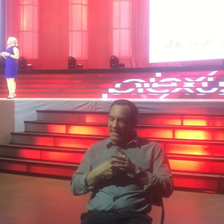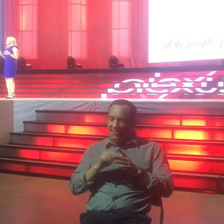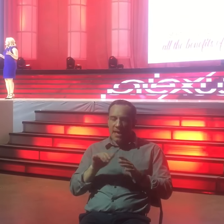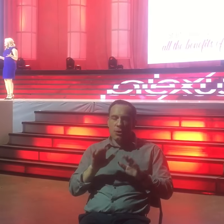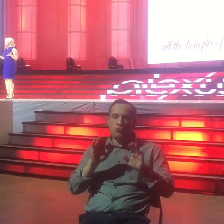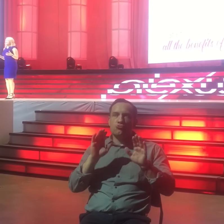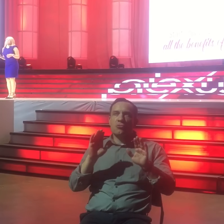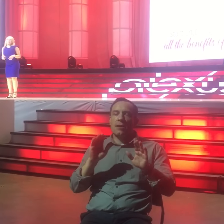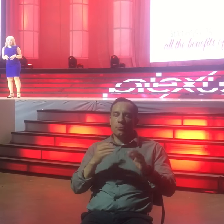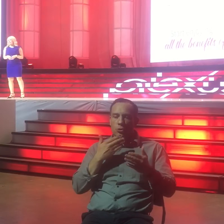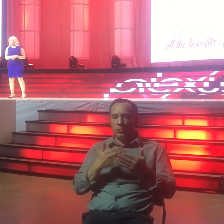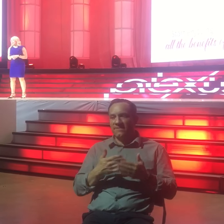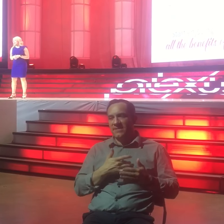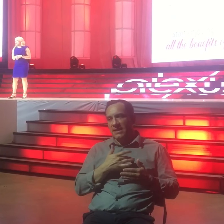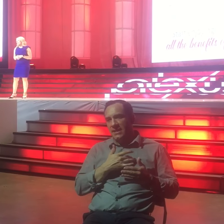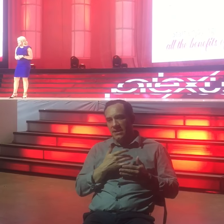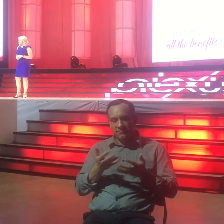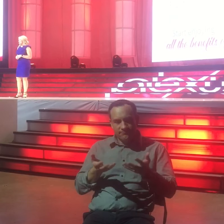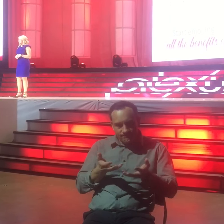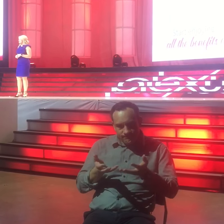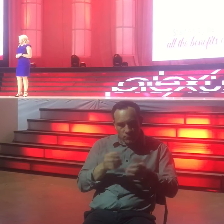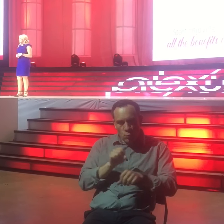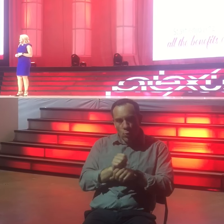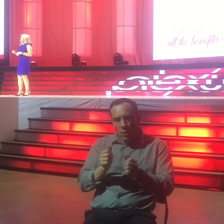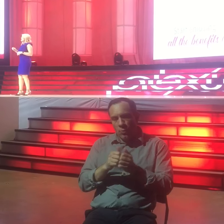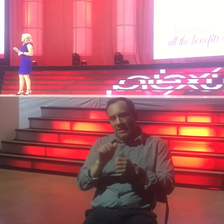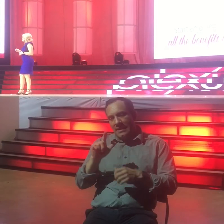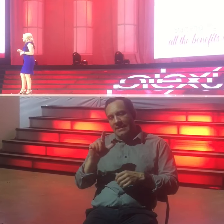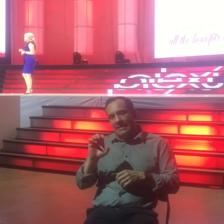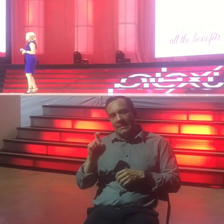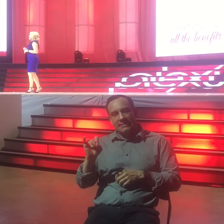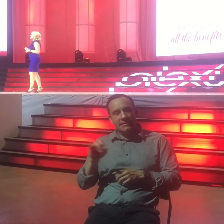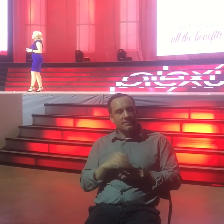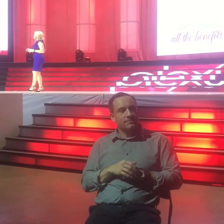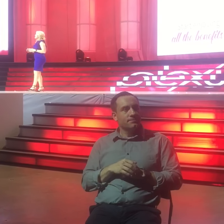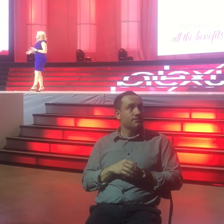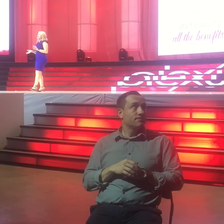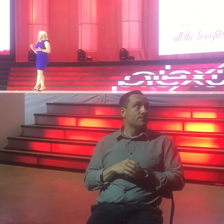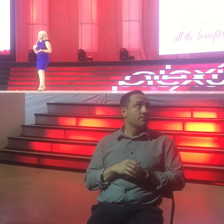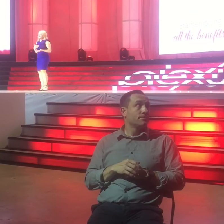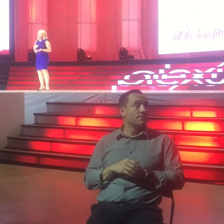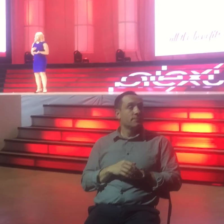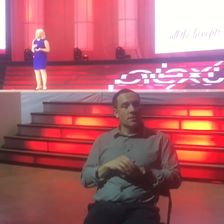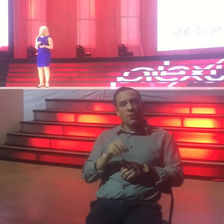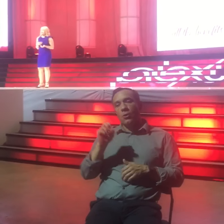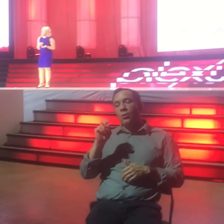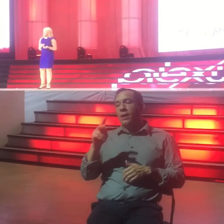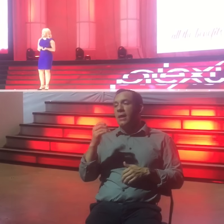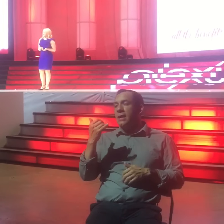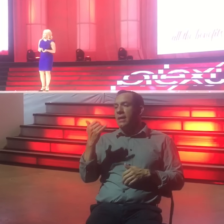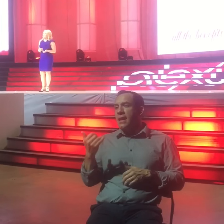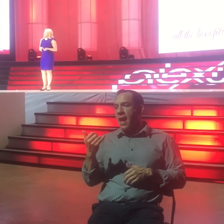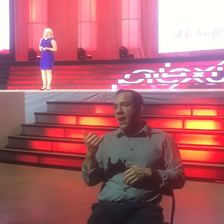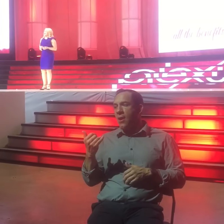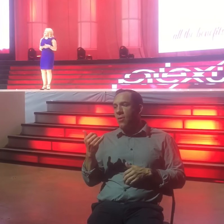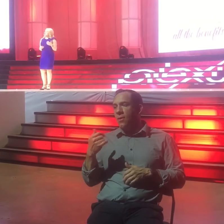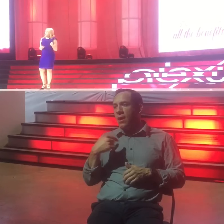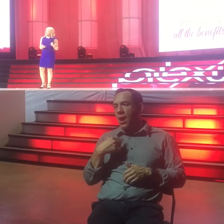using and partnering with LEXI, your virtual assistant. Now to conclude, I want to just bring you back to the story that I started